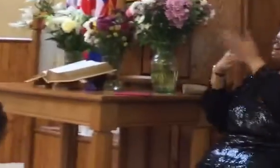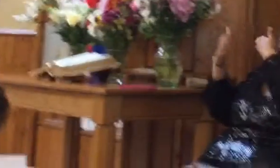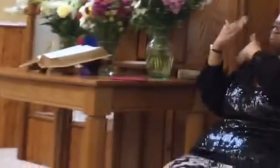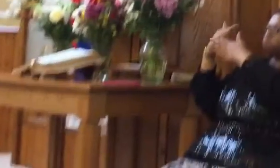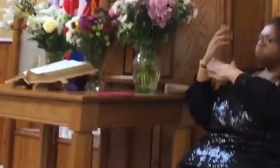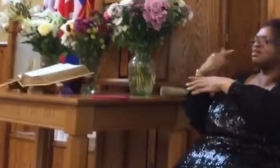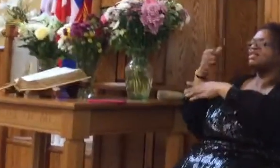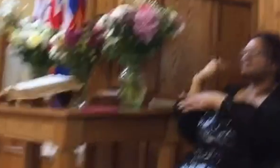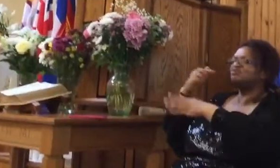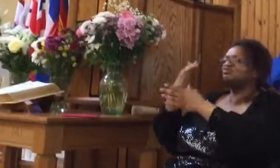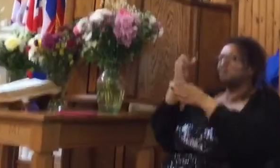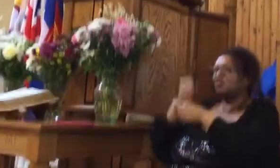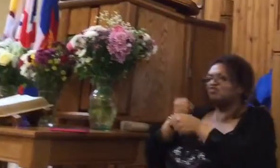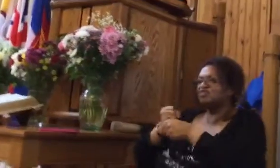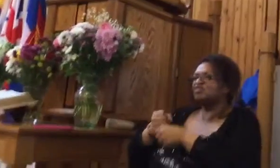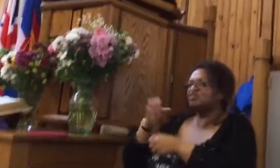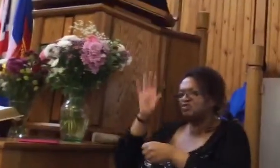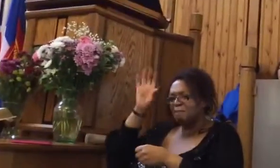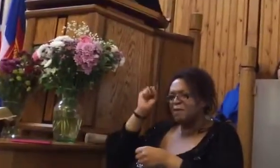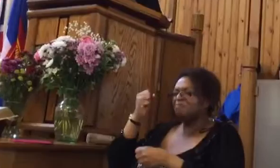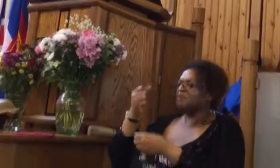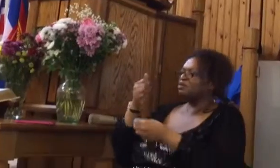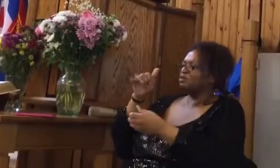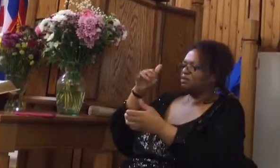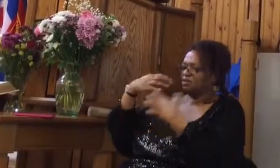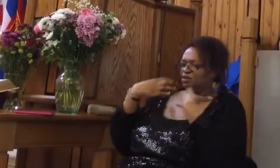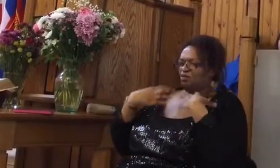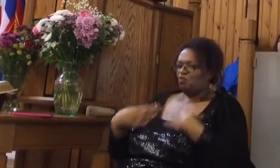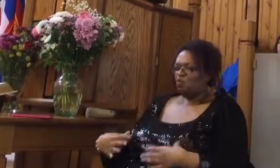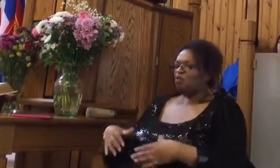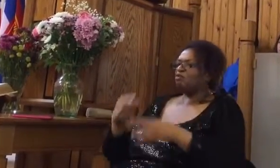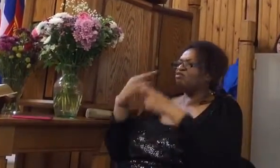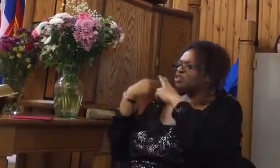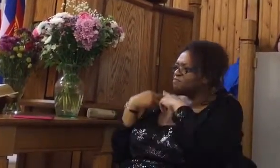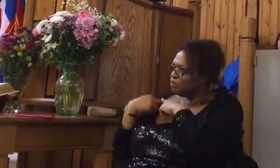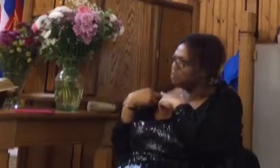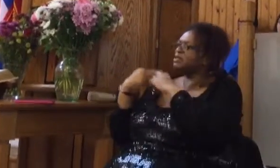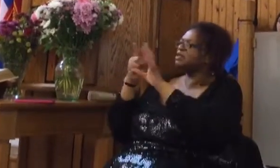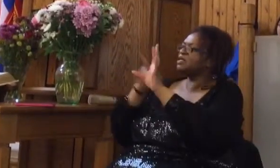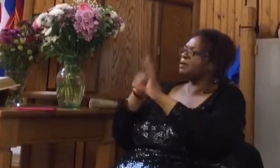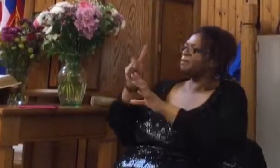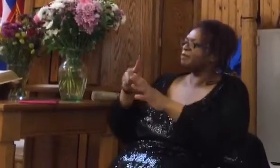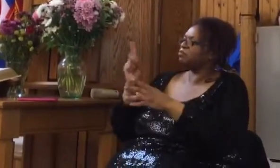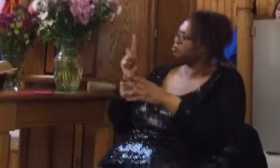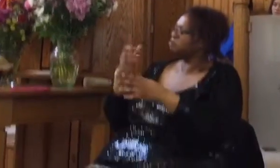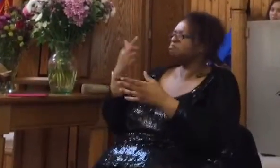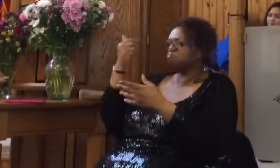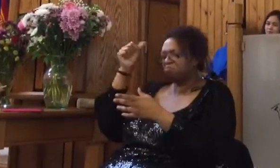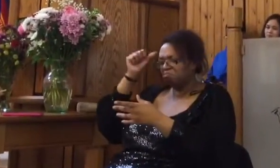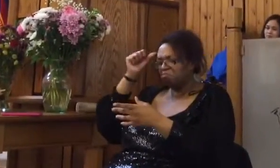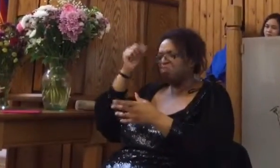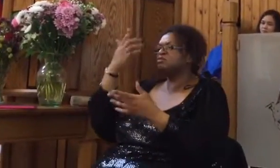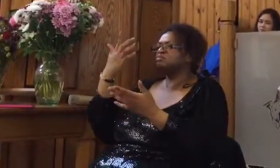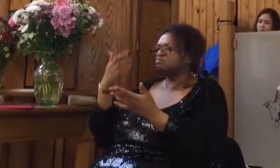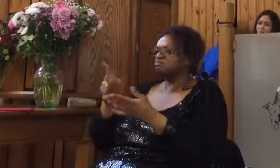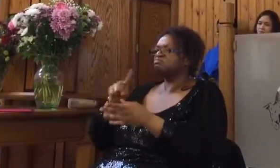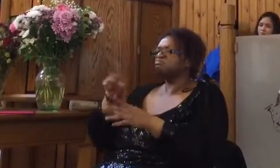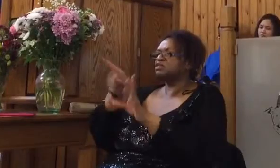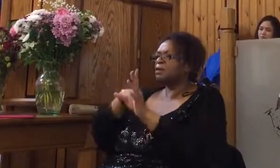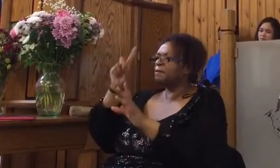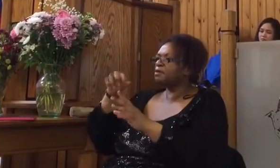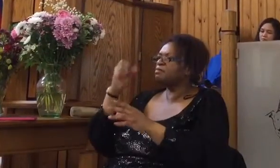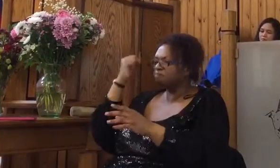know what the duties and what the responsibilities as youth we have in the church and outside the church